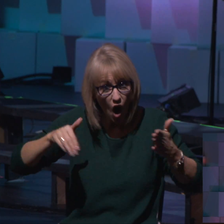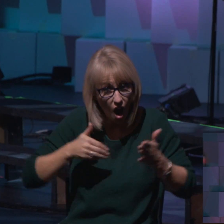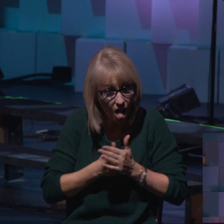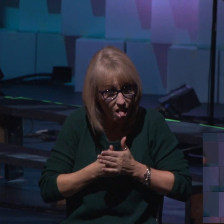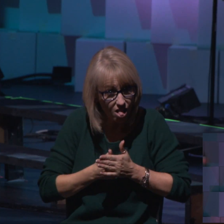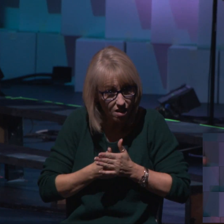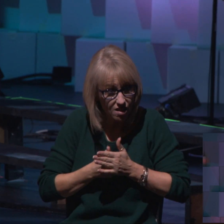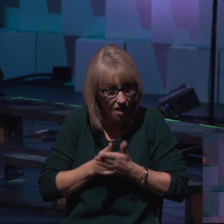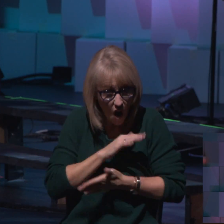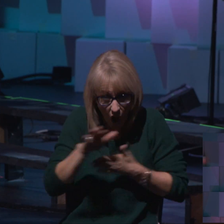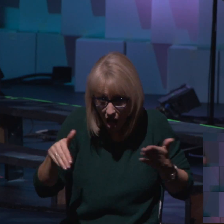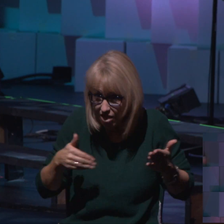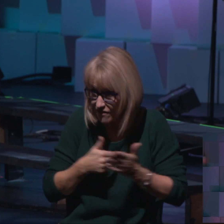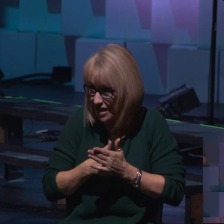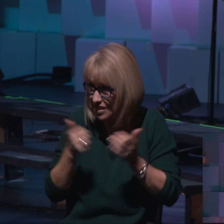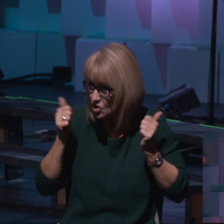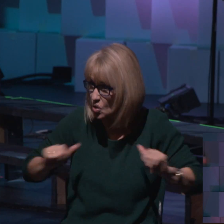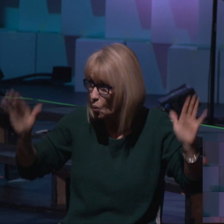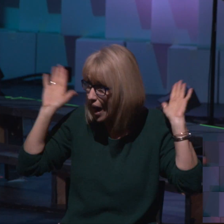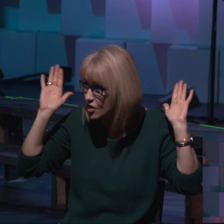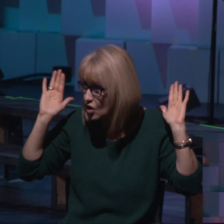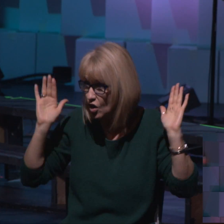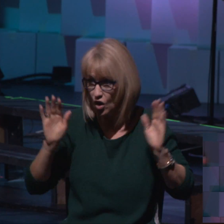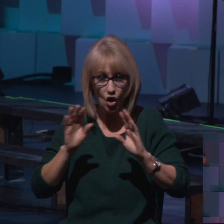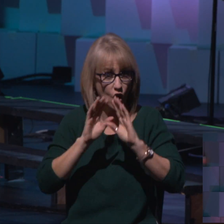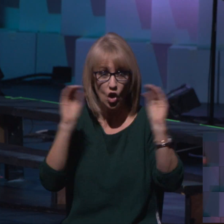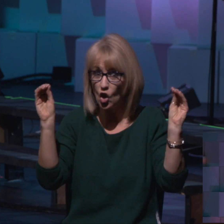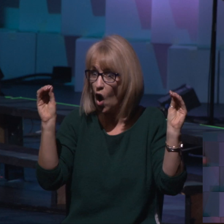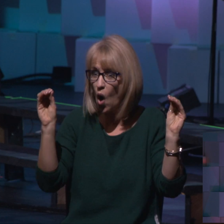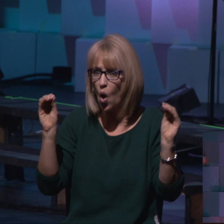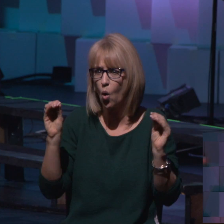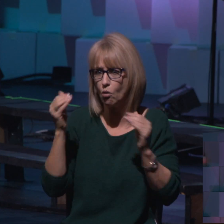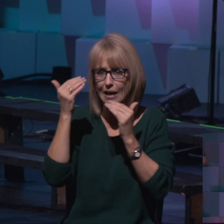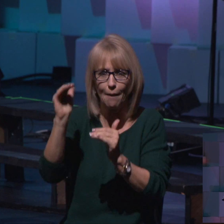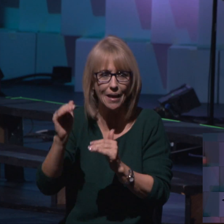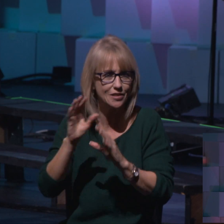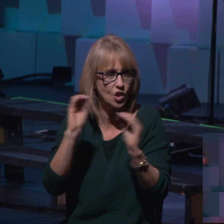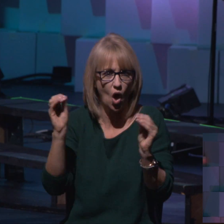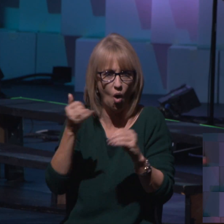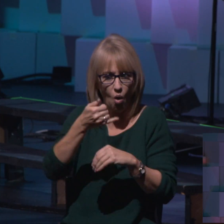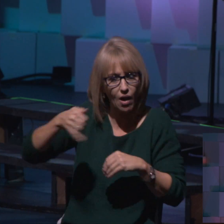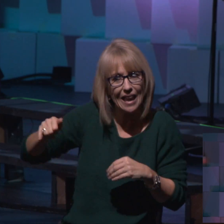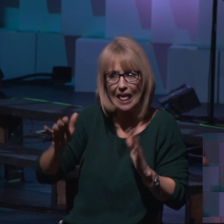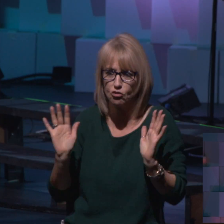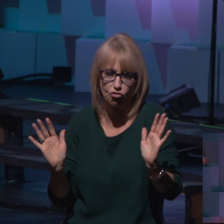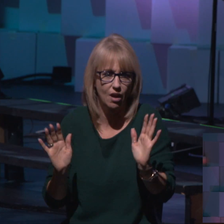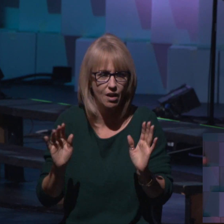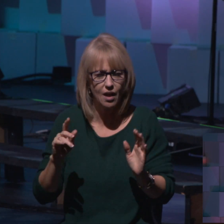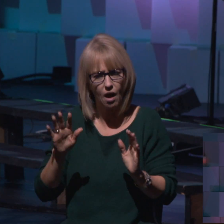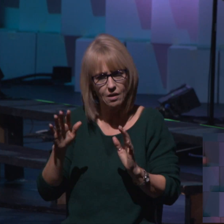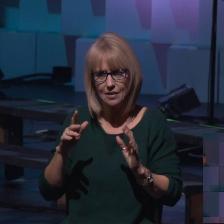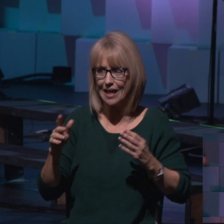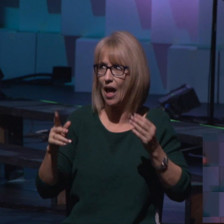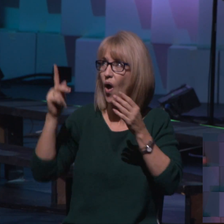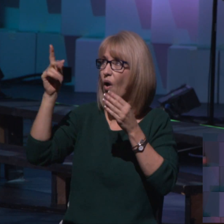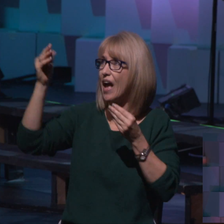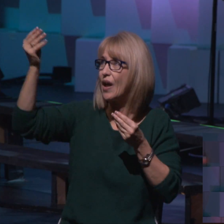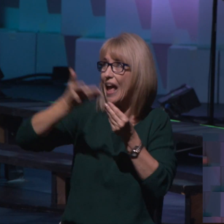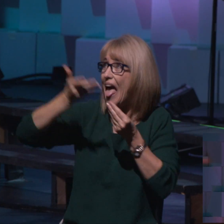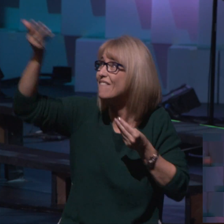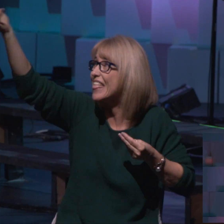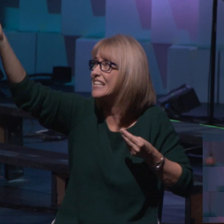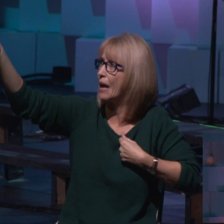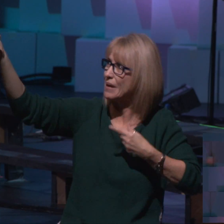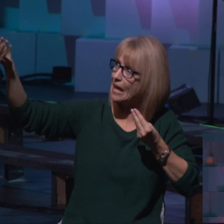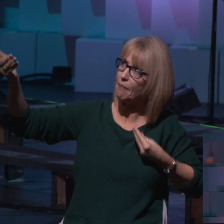all belongs to you. With no strings attached. So you're not saying, it's mine. You're saying, God, I give it all to you. And we do that with saying,